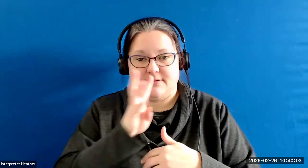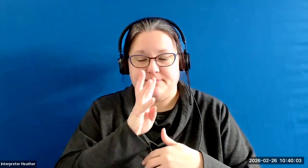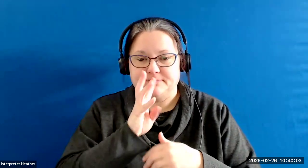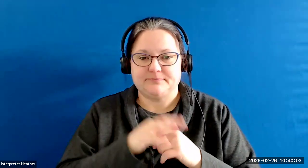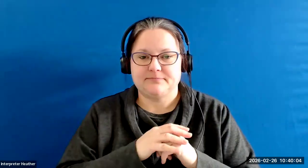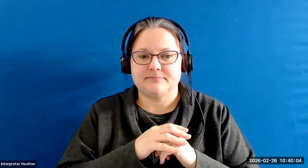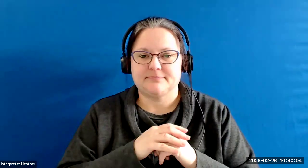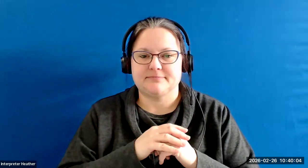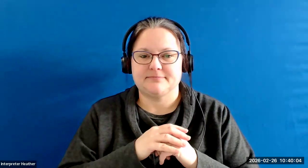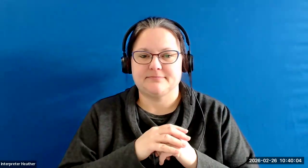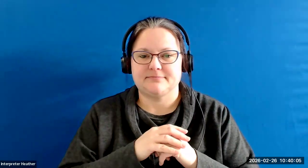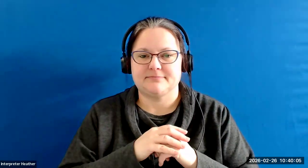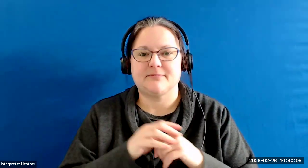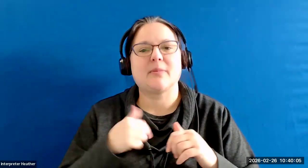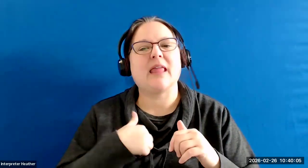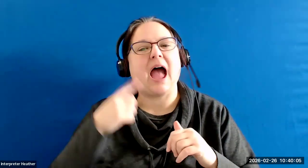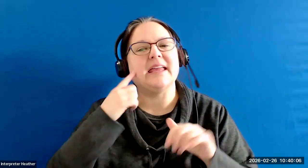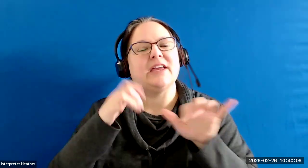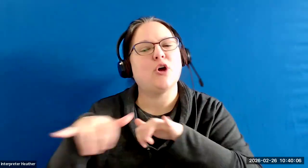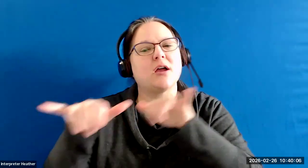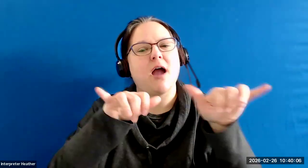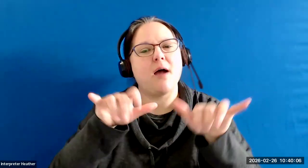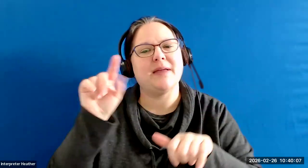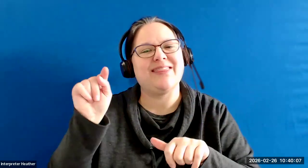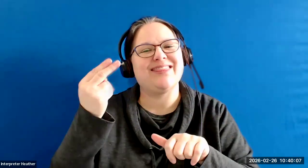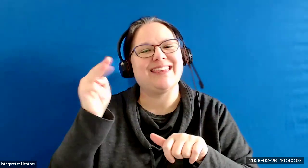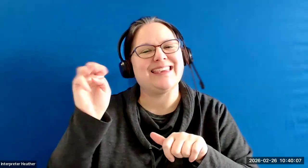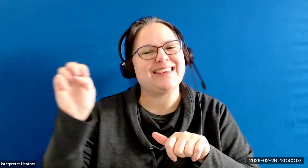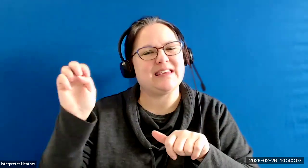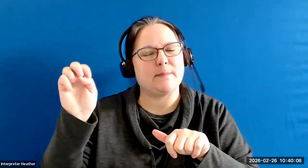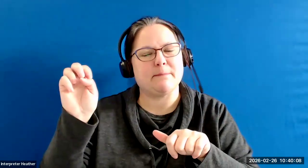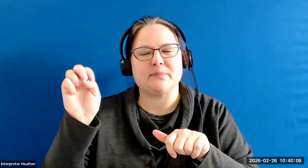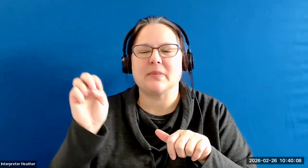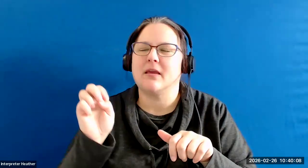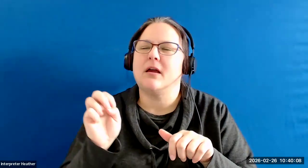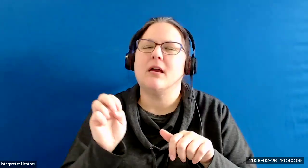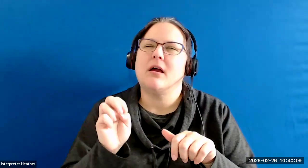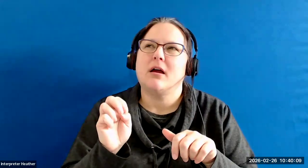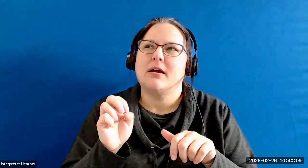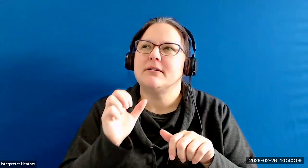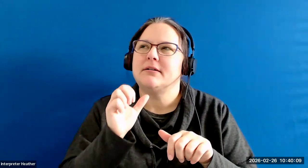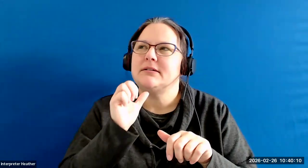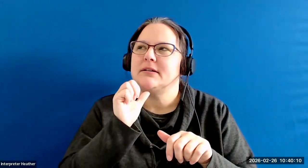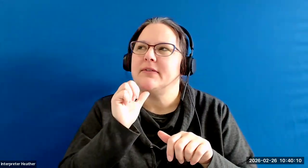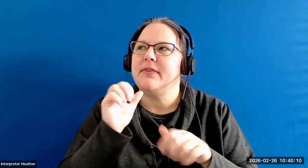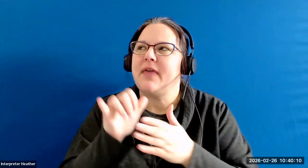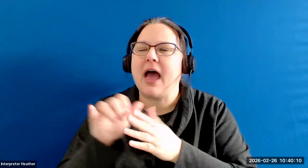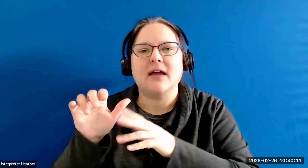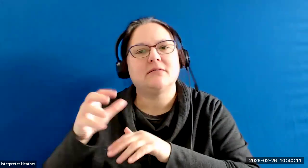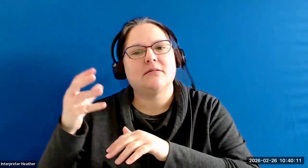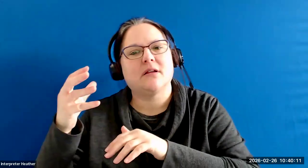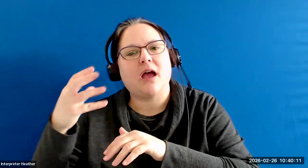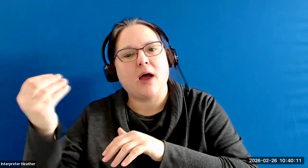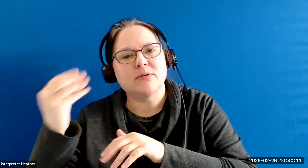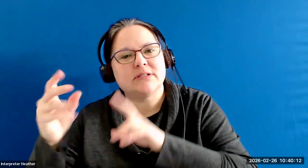a common theme I'm hearing are about people not necessarily going out of their way, but being willing to do